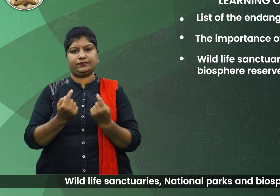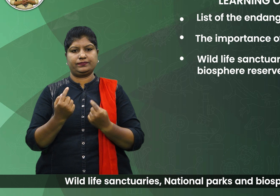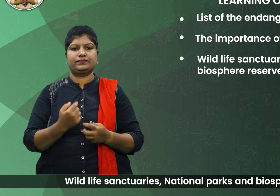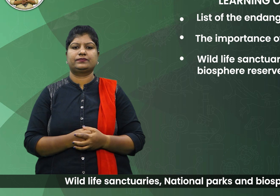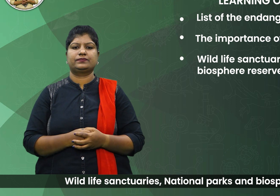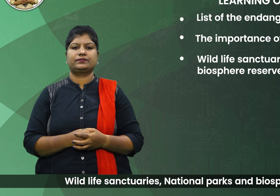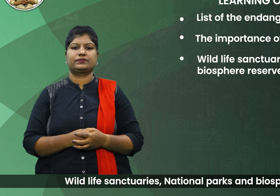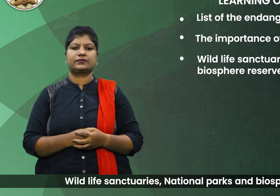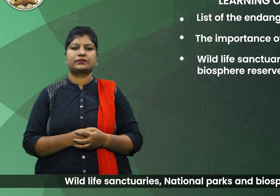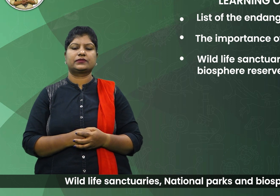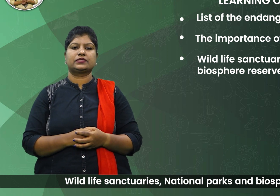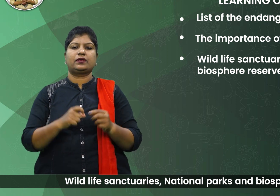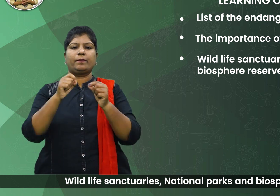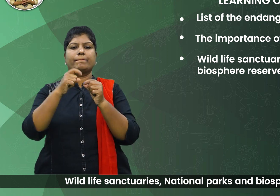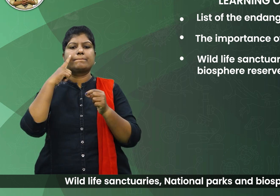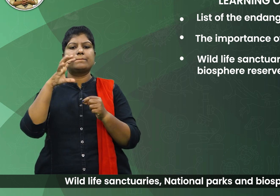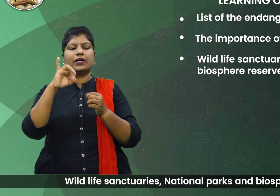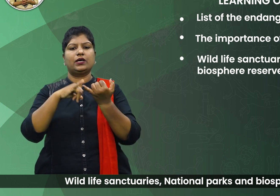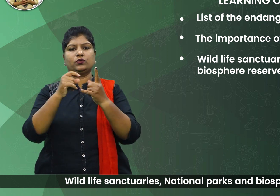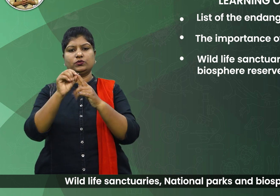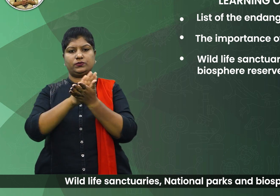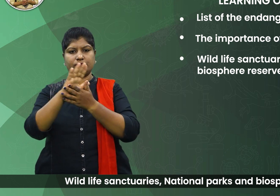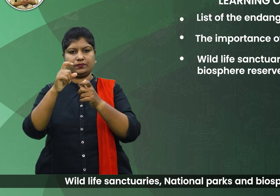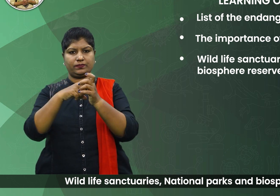And biosphere reserves